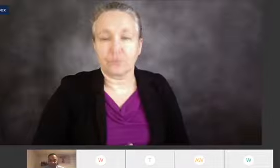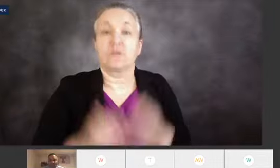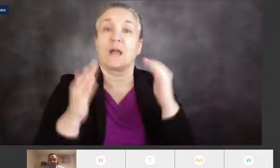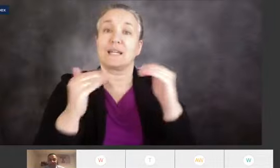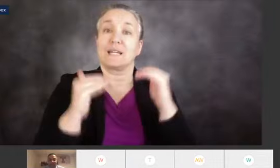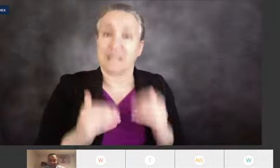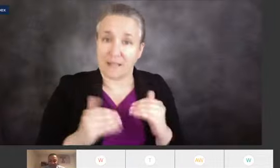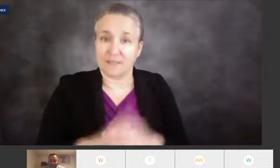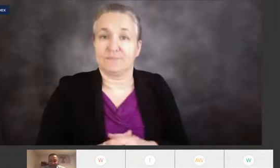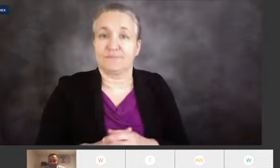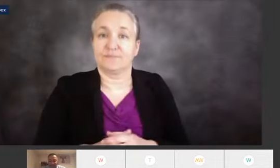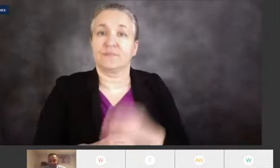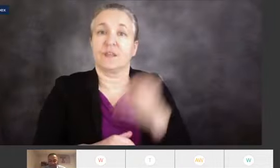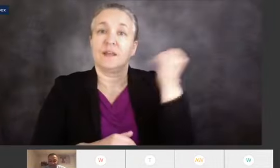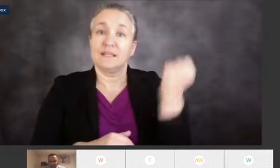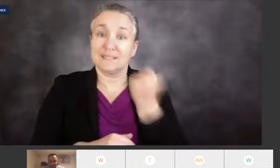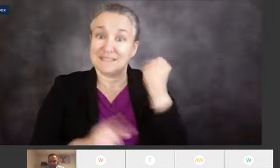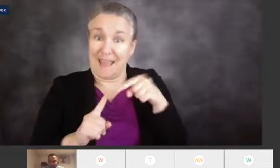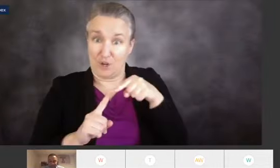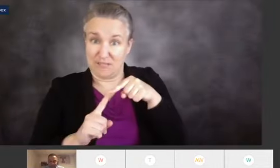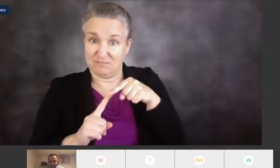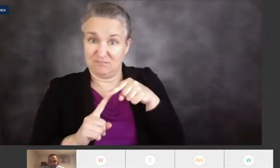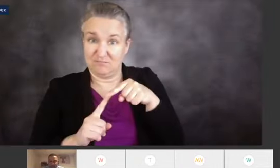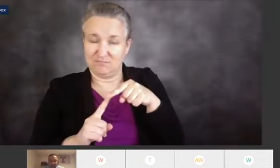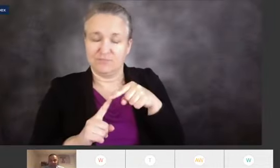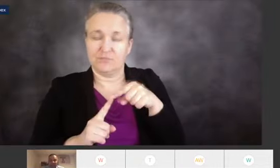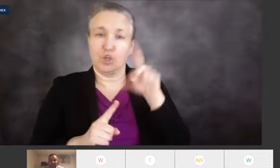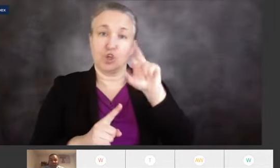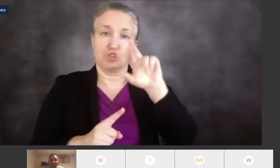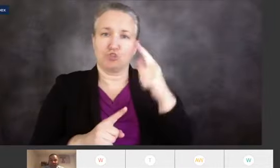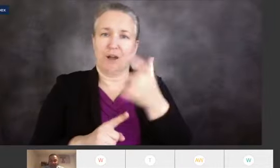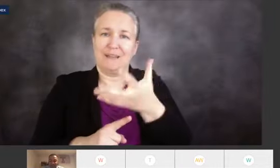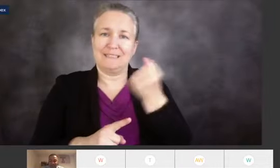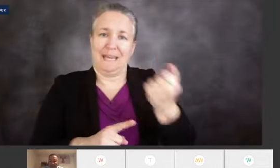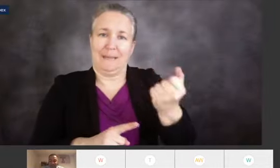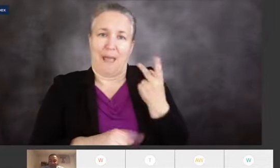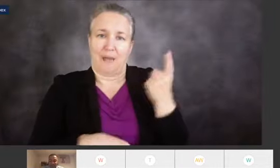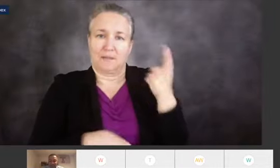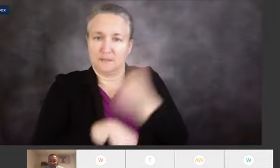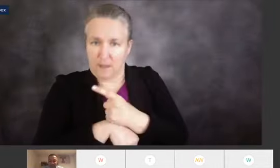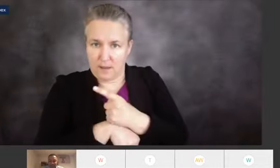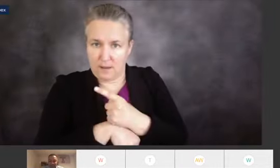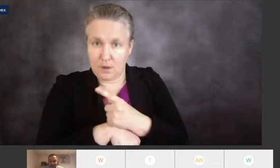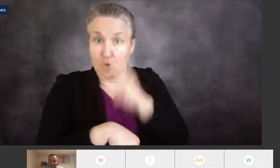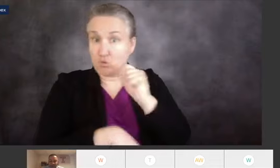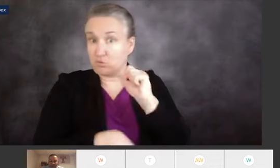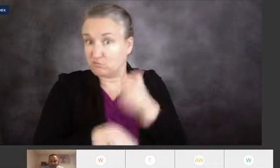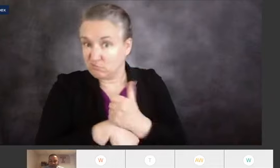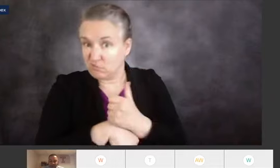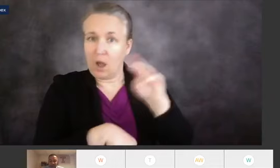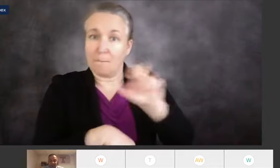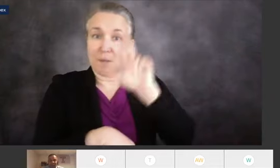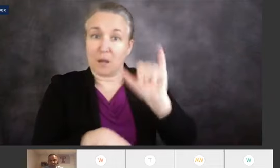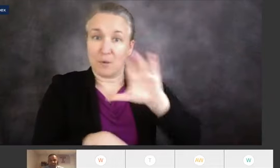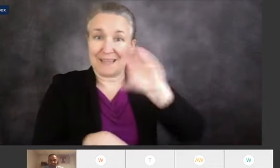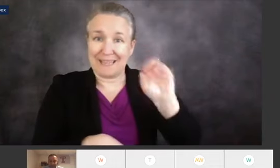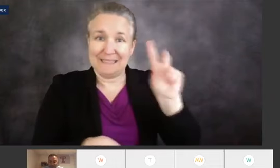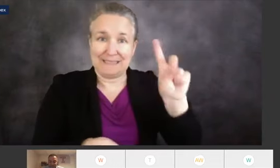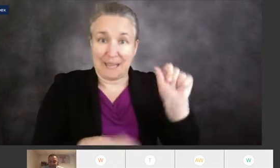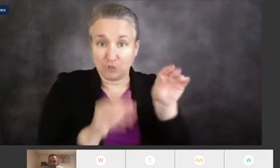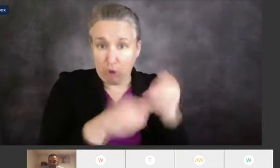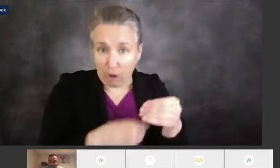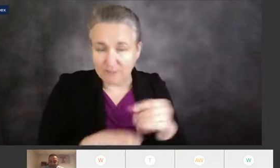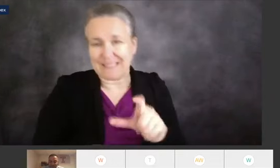Next, Saturday is Drug Take Back Day, and this is organized by the Montgomery County District Attorney's Office and the Police